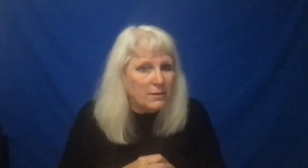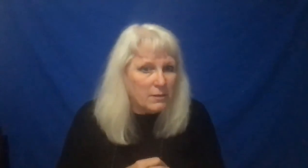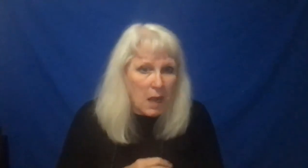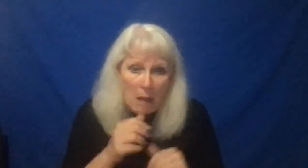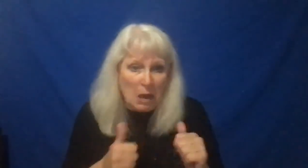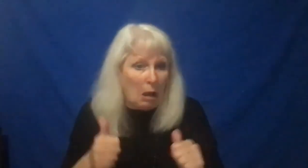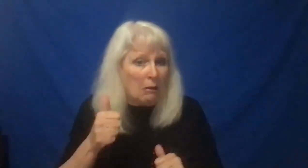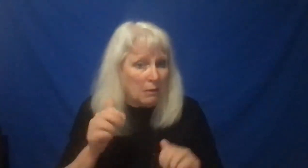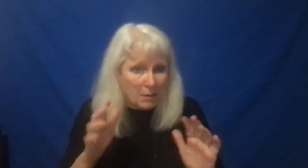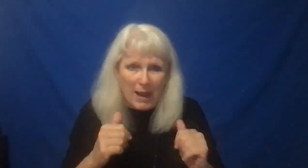to serve.